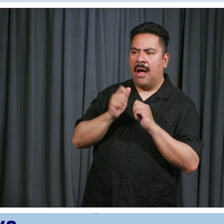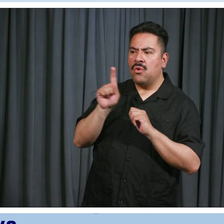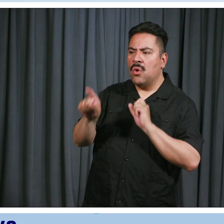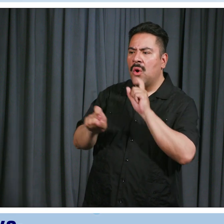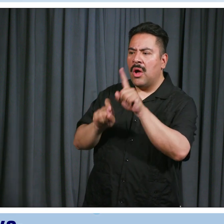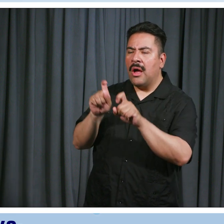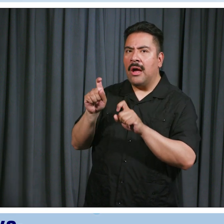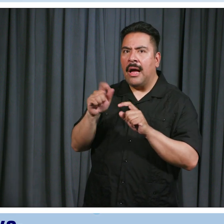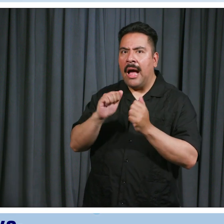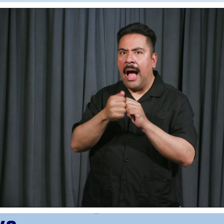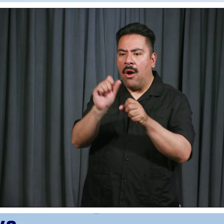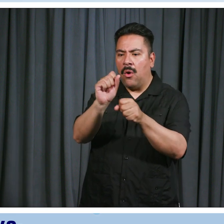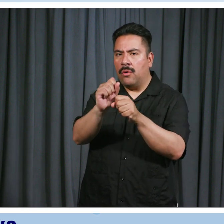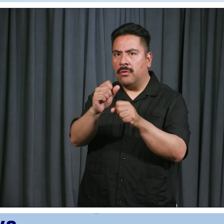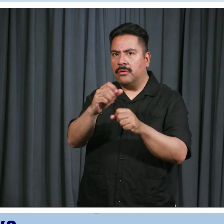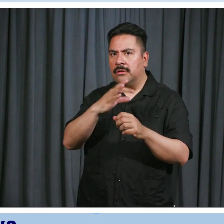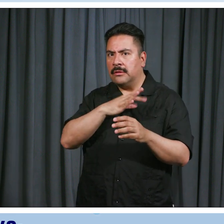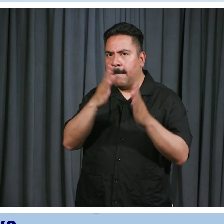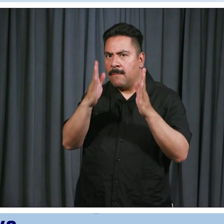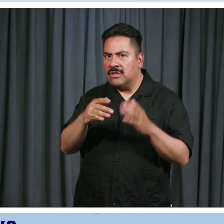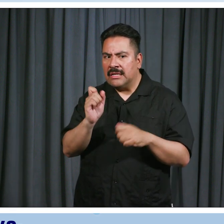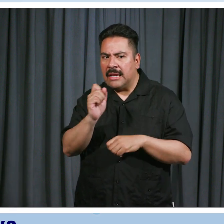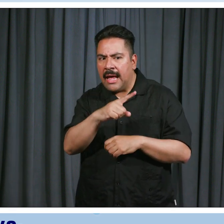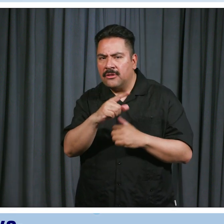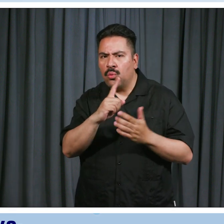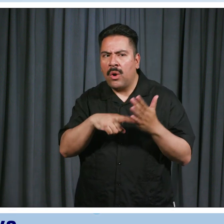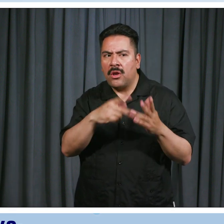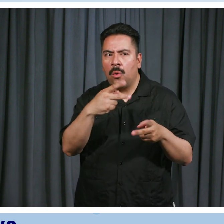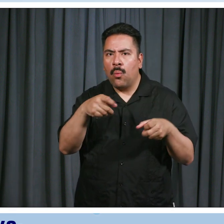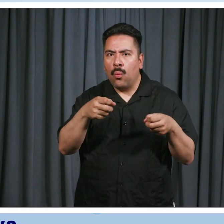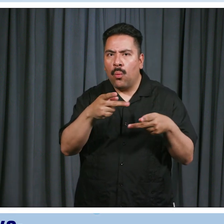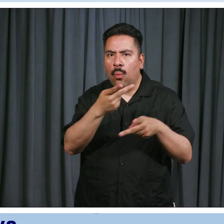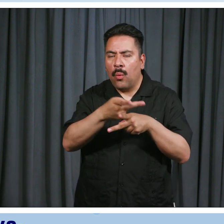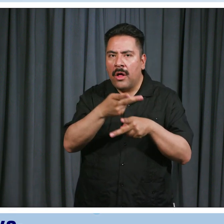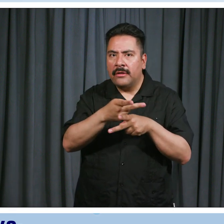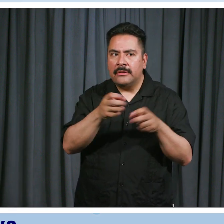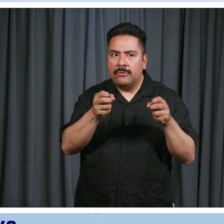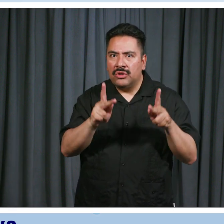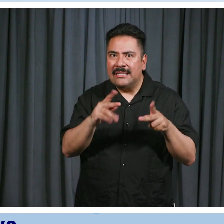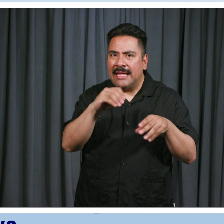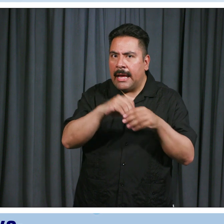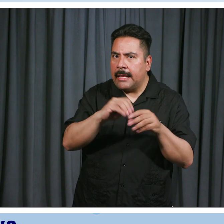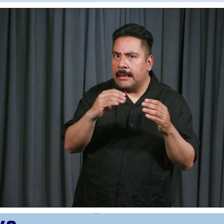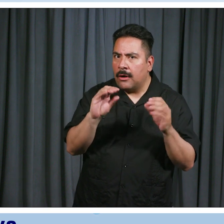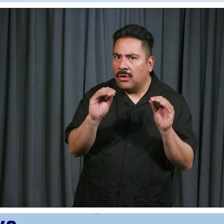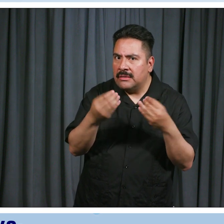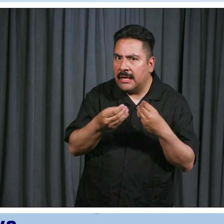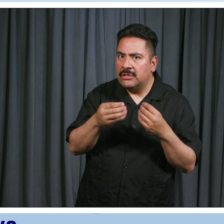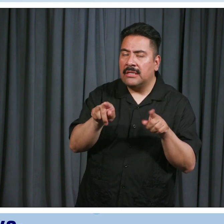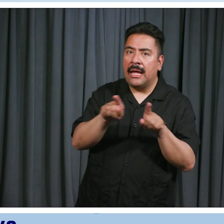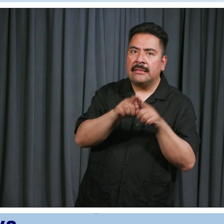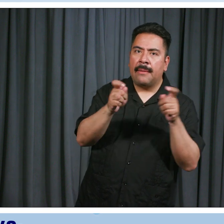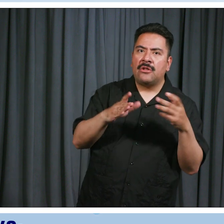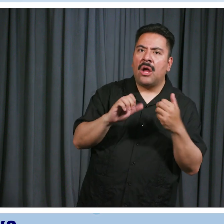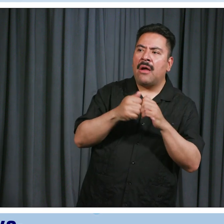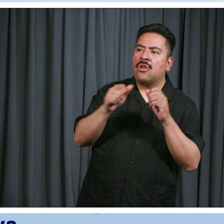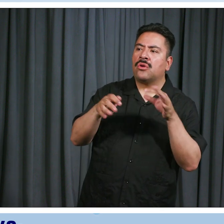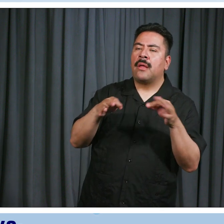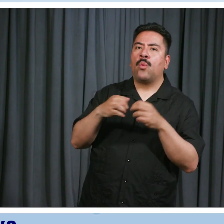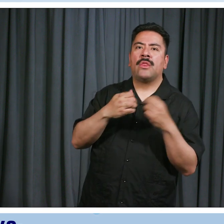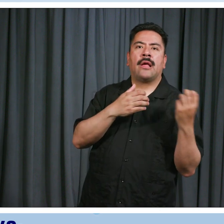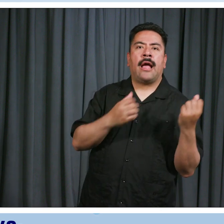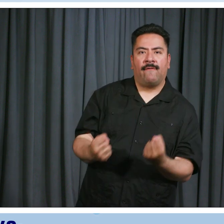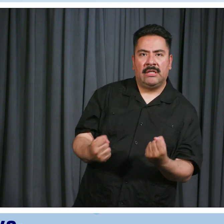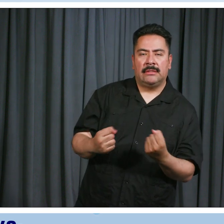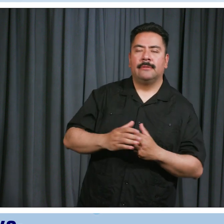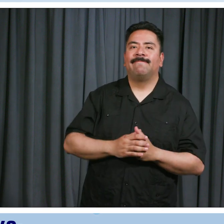the wellness opportunities are within an organization, and how are you as the hiring manager able to articulate that with confidence?